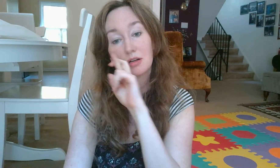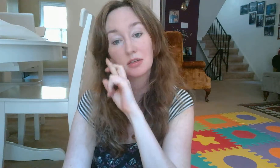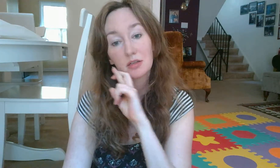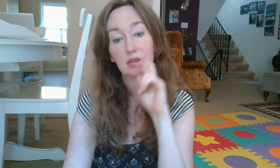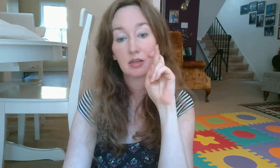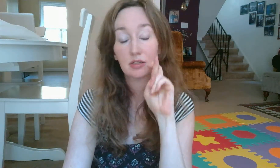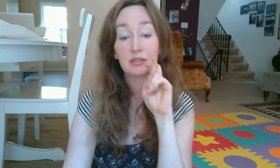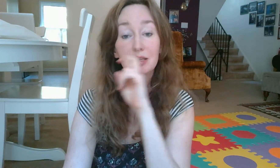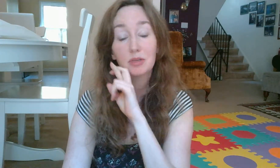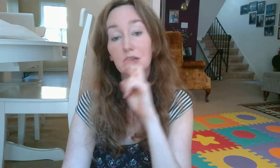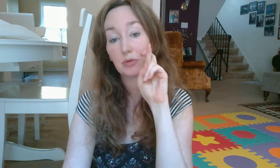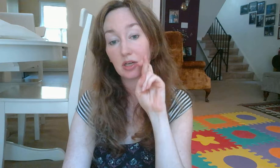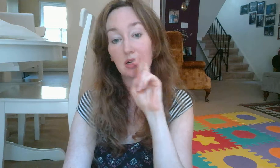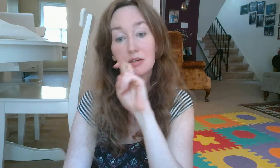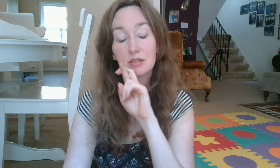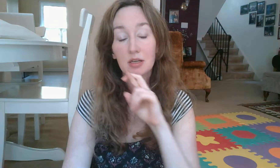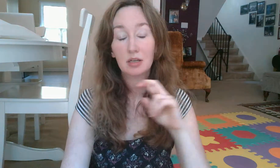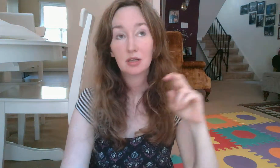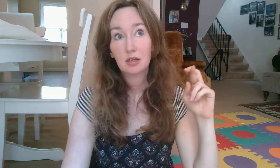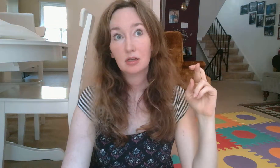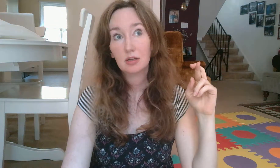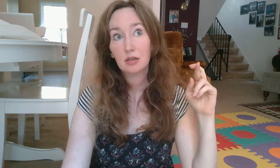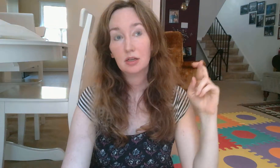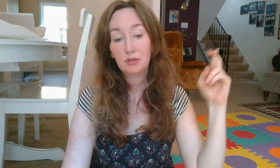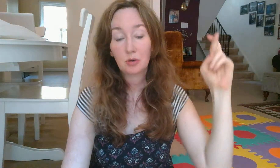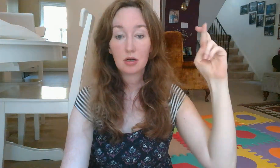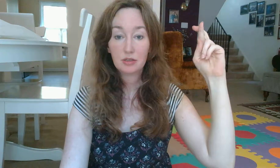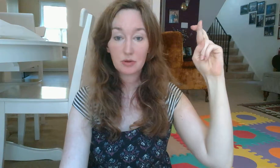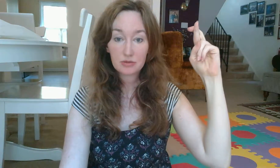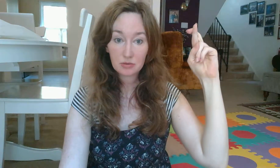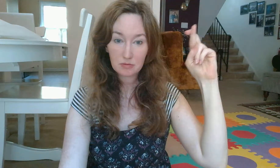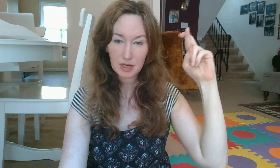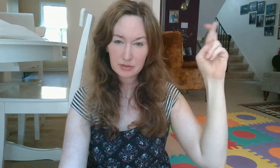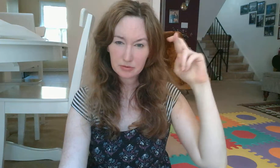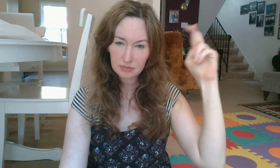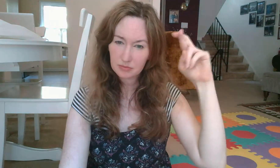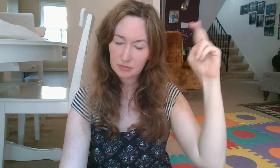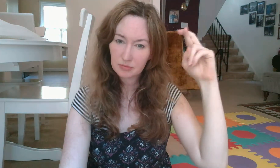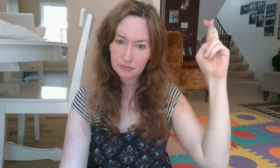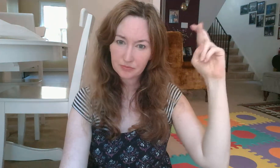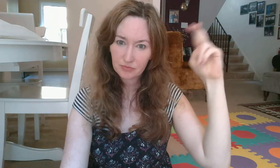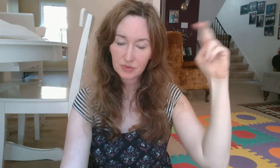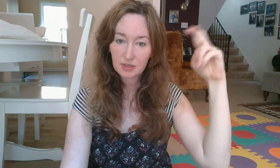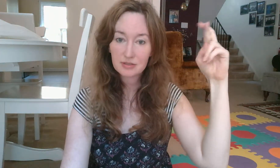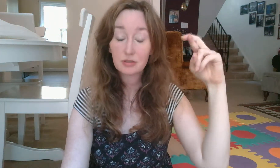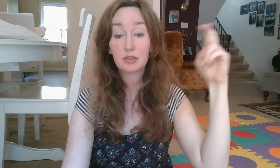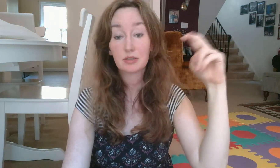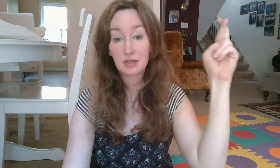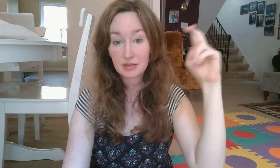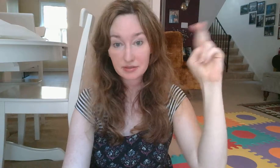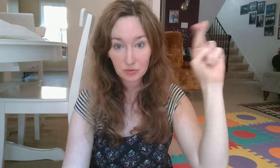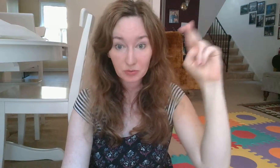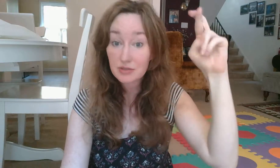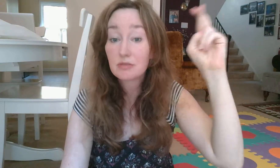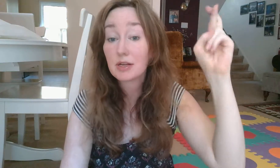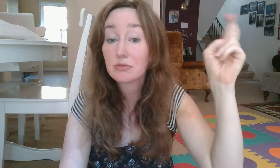Restaurant, same deal with the R's. If you know R, you also know restroom. So you can ask someone, where's the